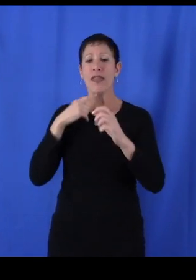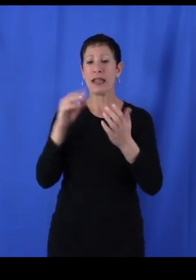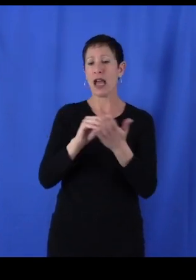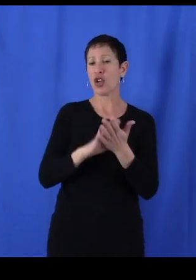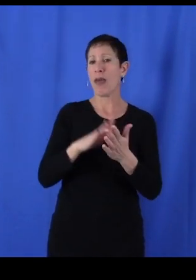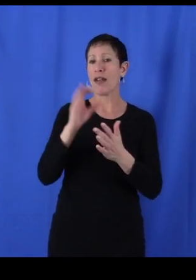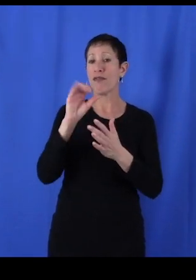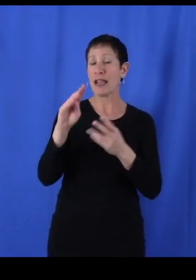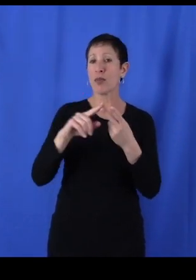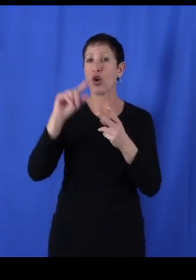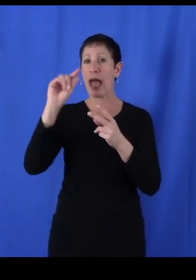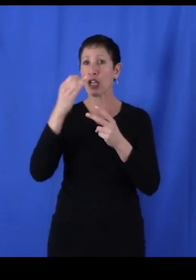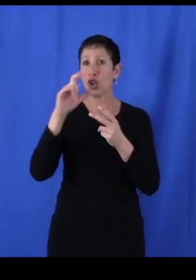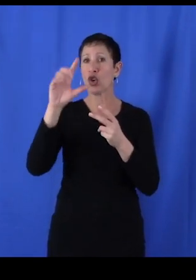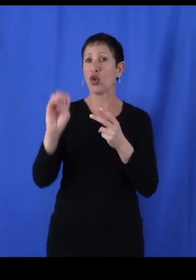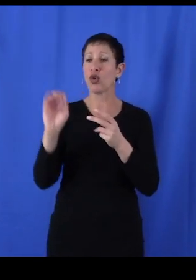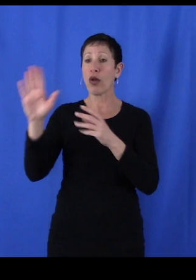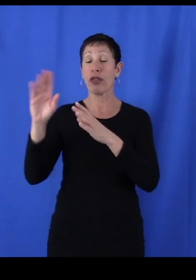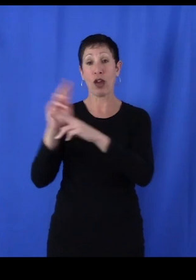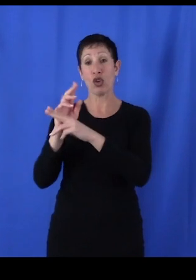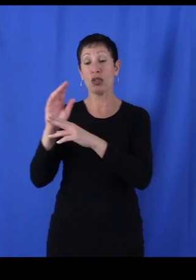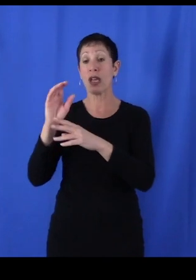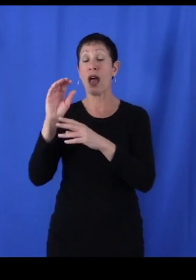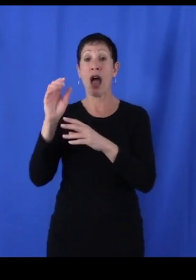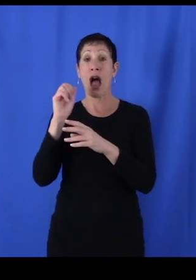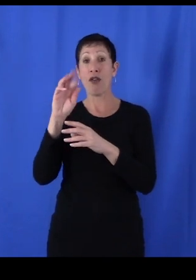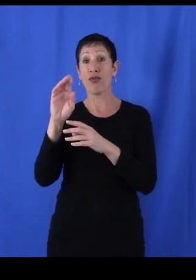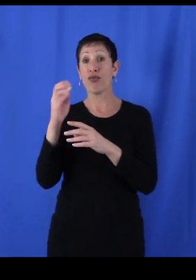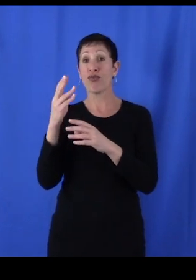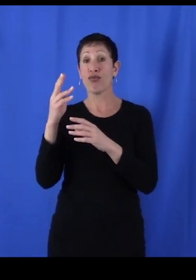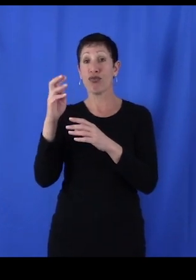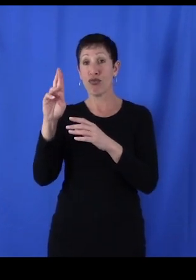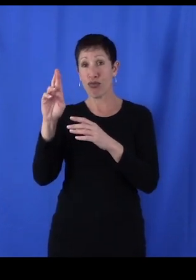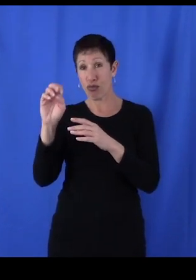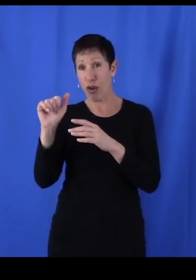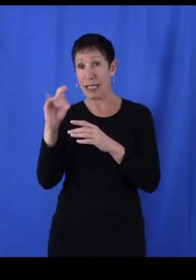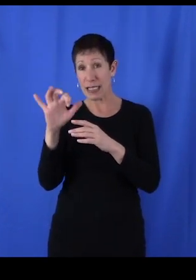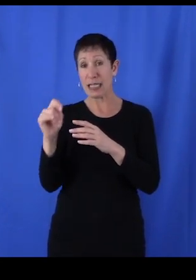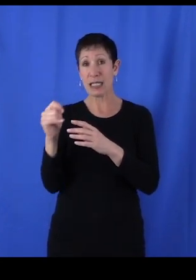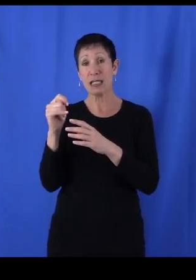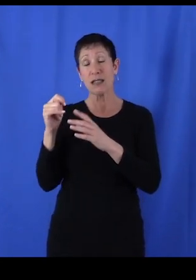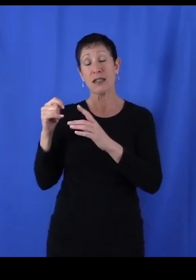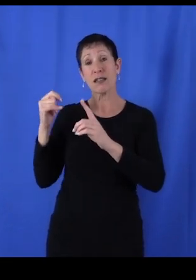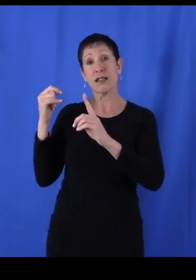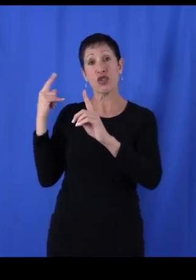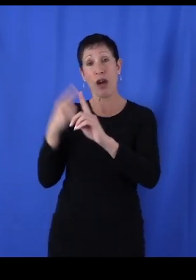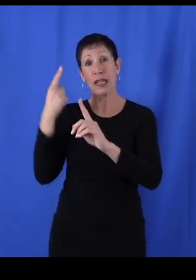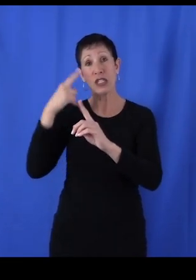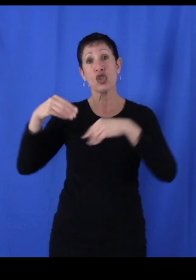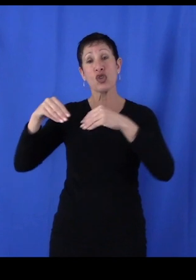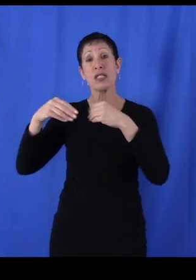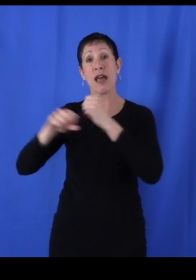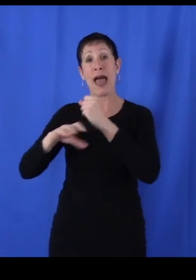racist phrases to sell targeted ads. So Google suggested all sorts of racist advertising keywords to add